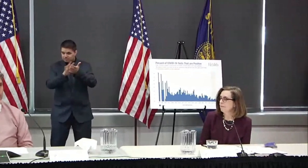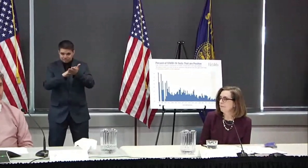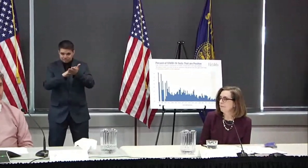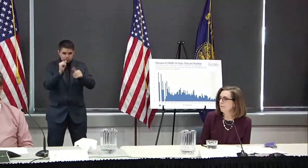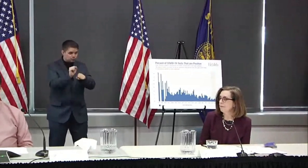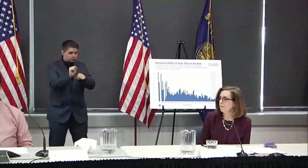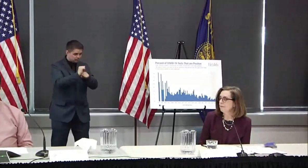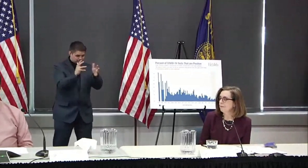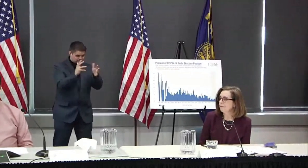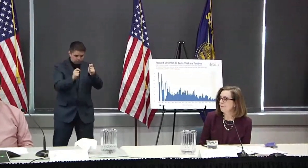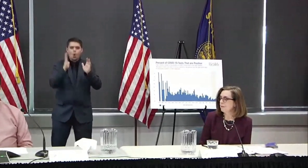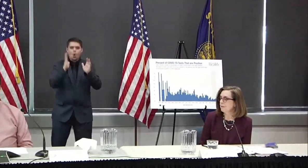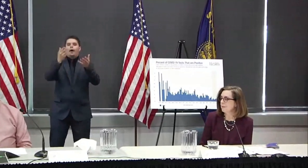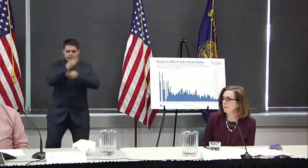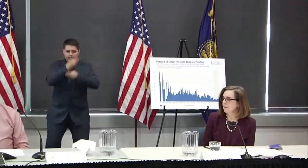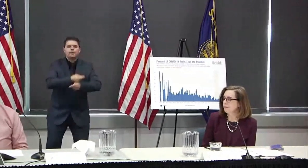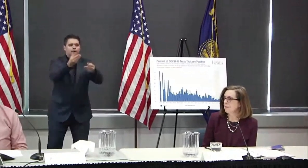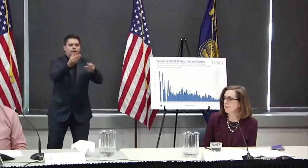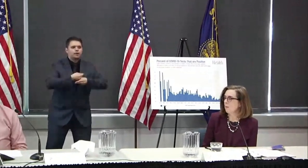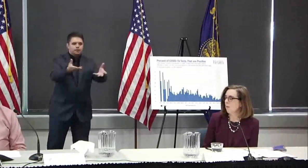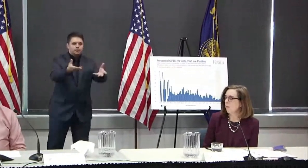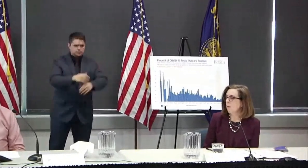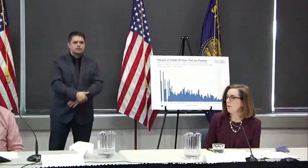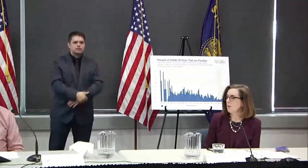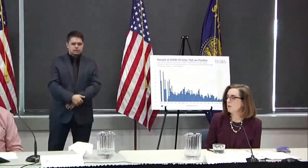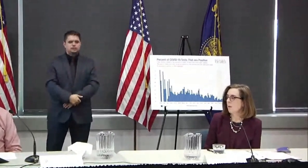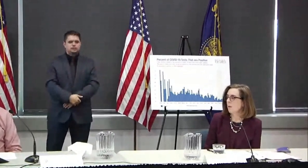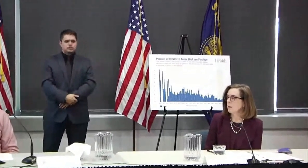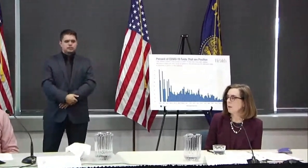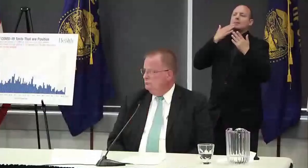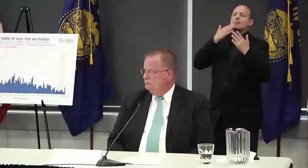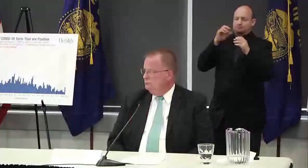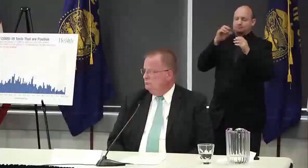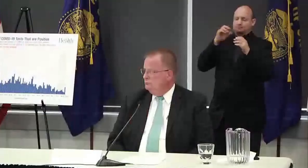Great. Thanks, Brad. Looks like we have some people working together to